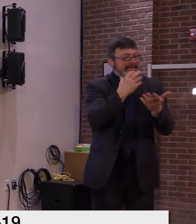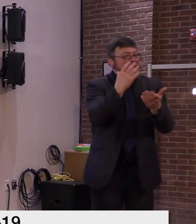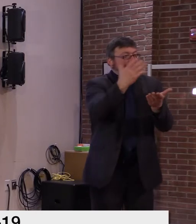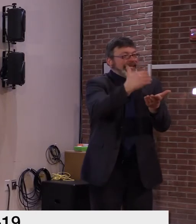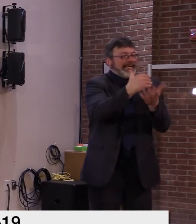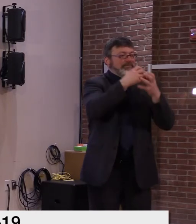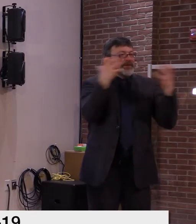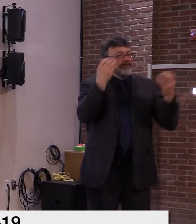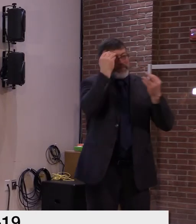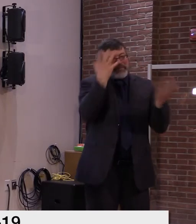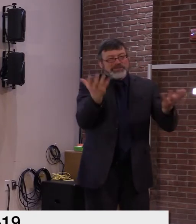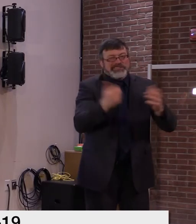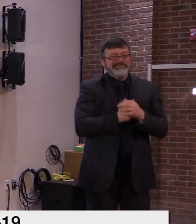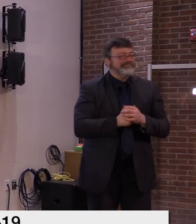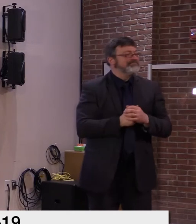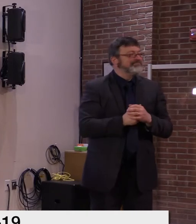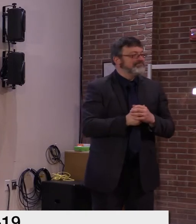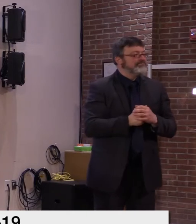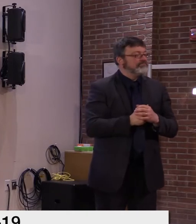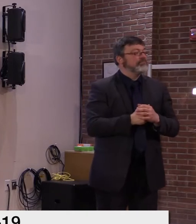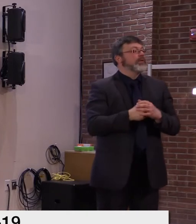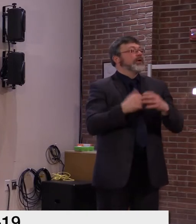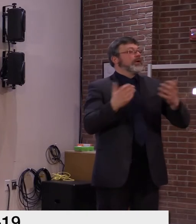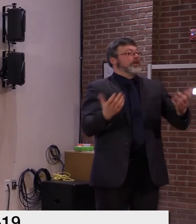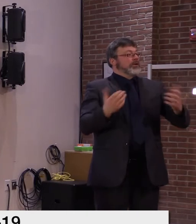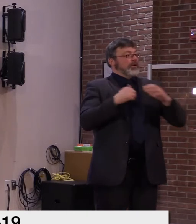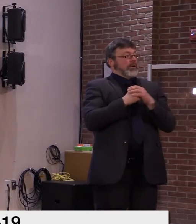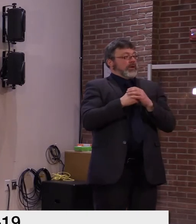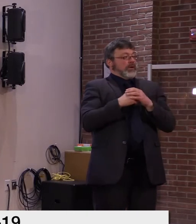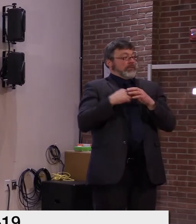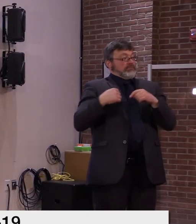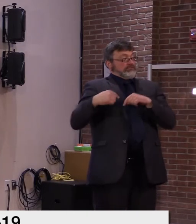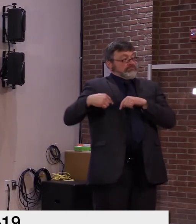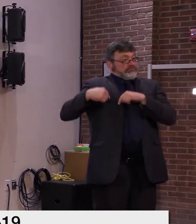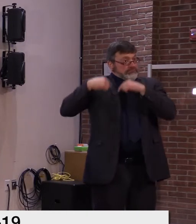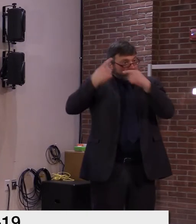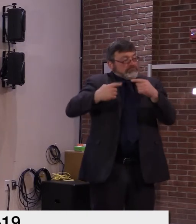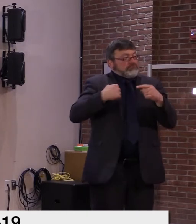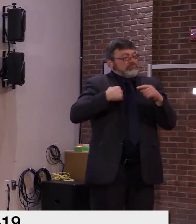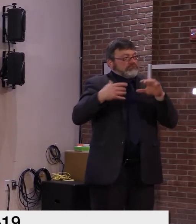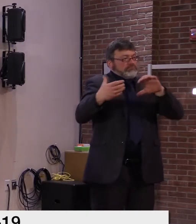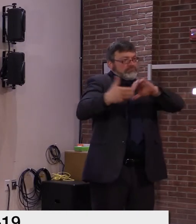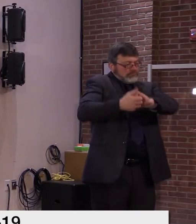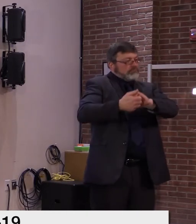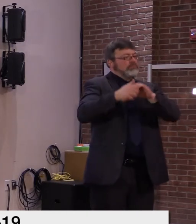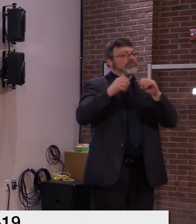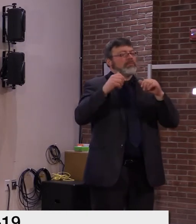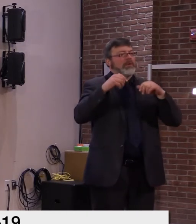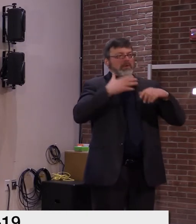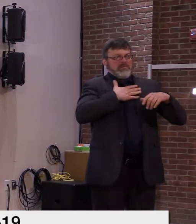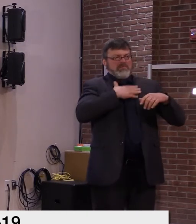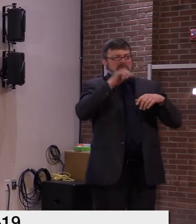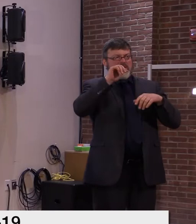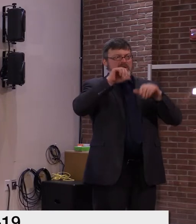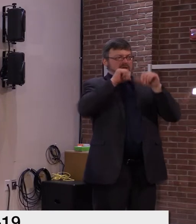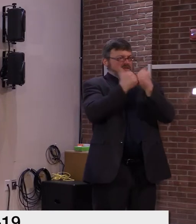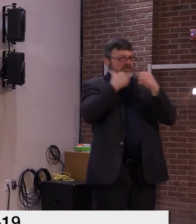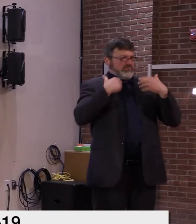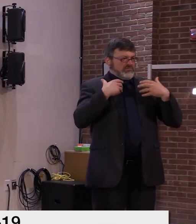getting vaccinated. To date, our vaccination strategy has largely been determined by the very limited supply of